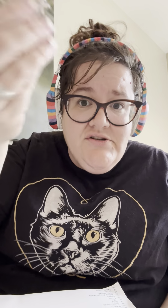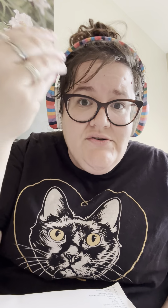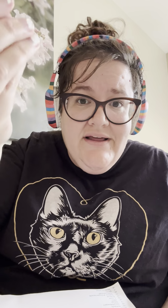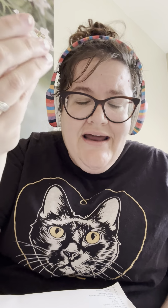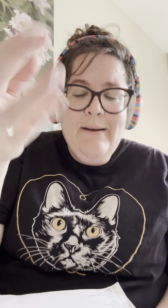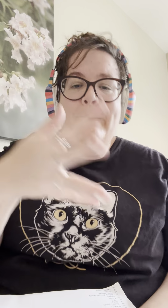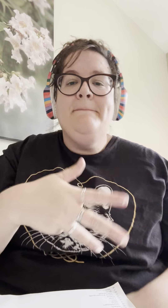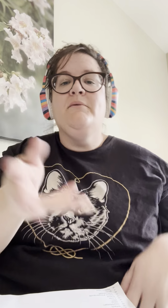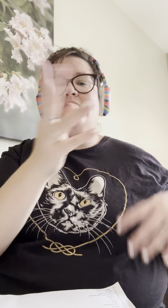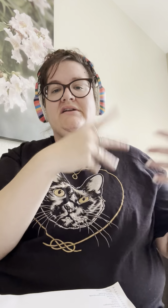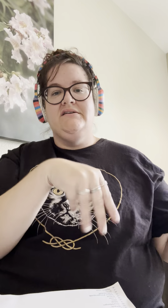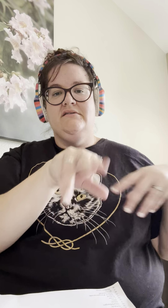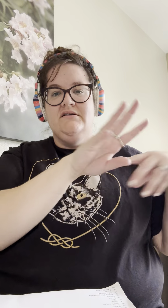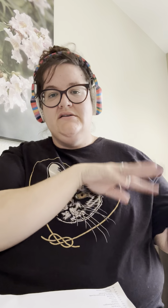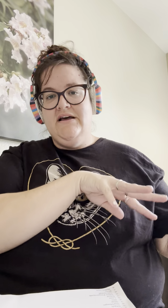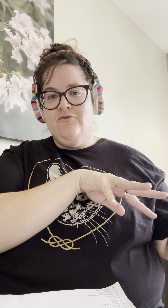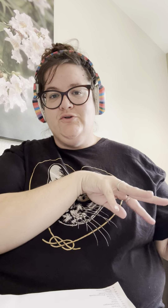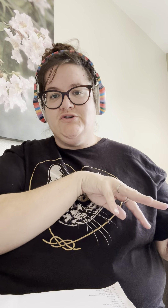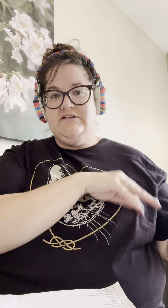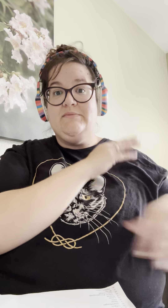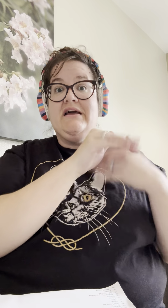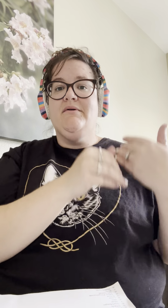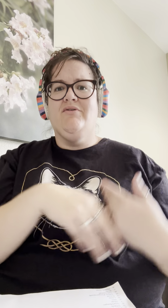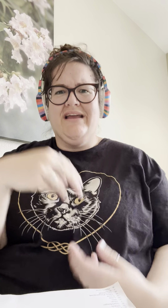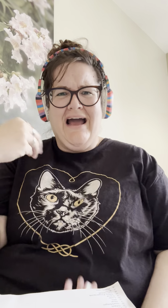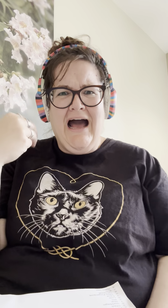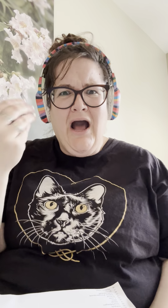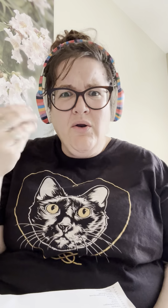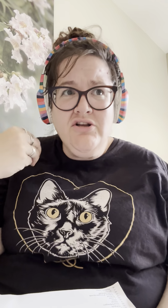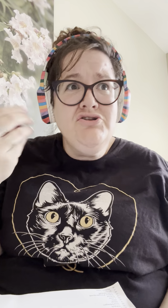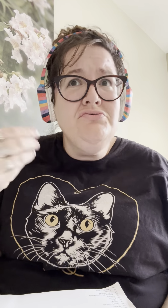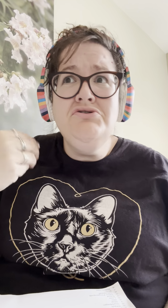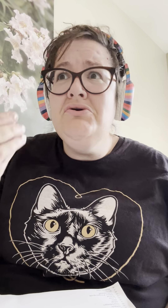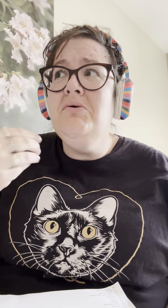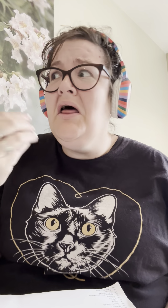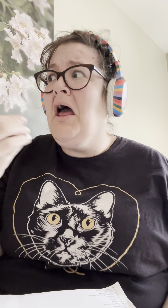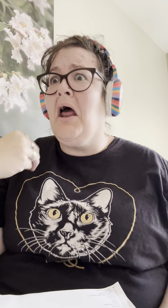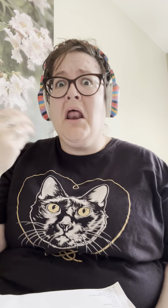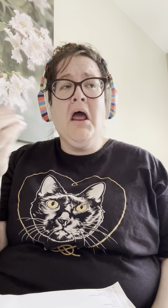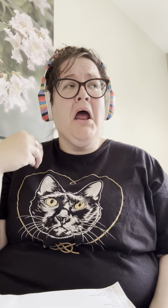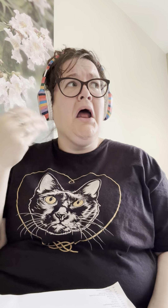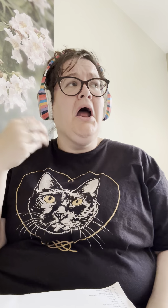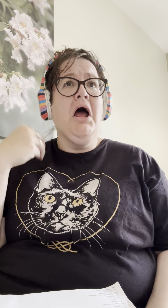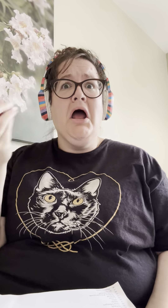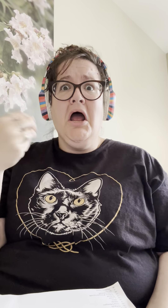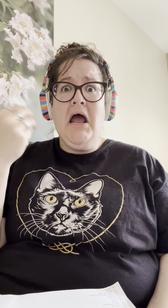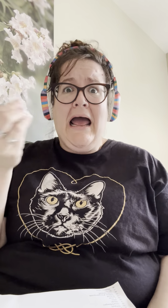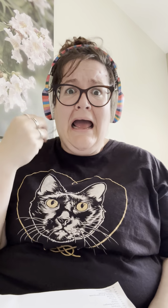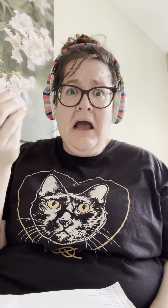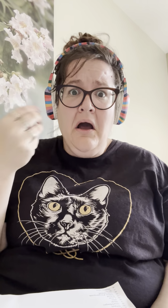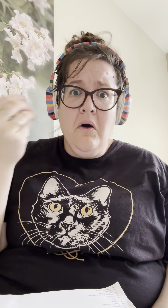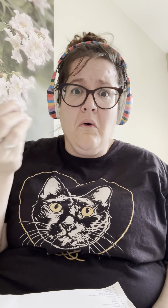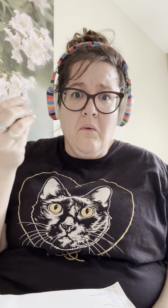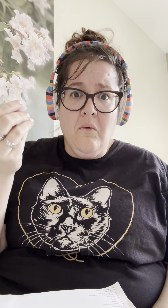that? But in deaf culture, it's becoming more like, how did you do that? How?